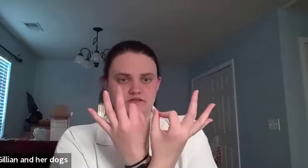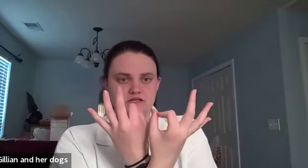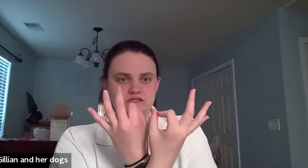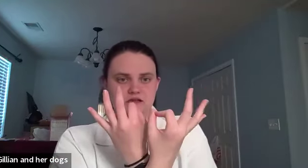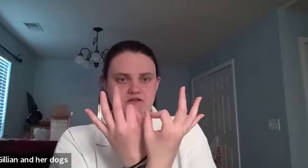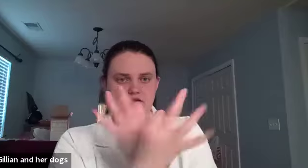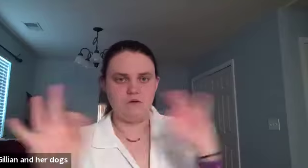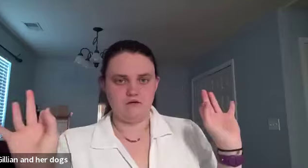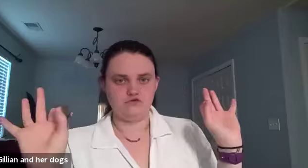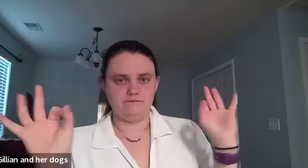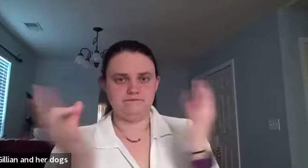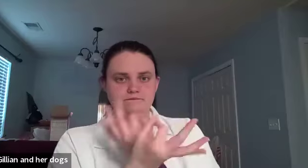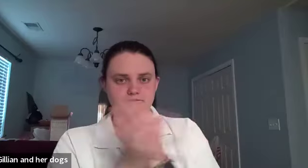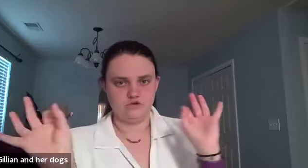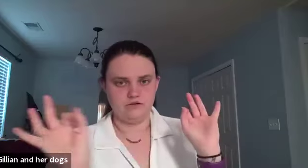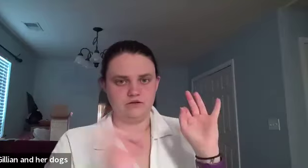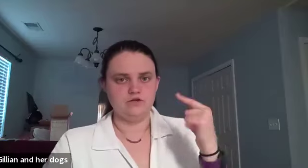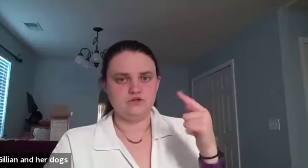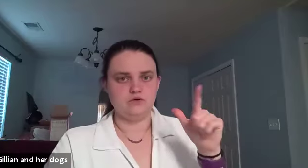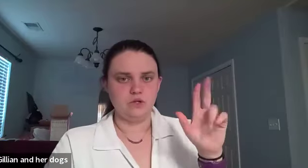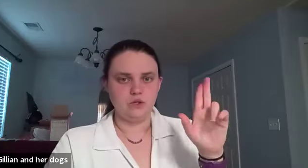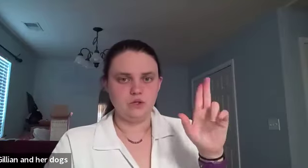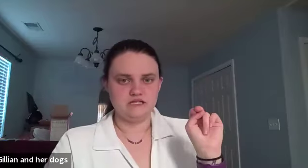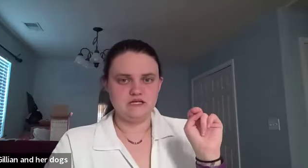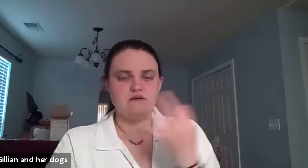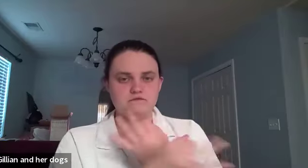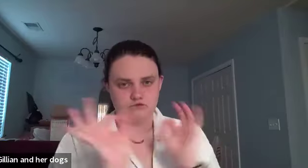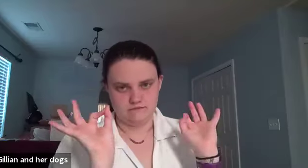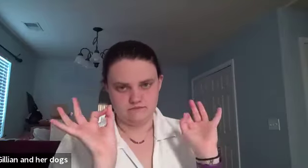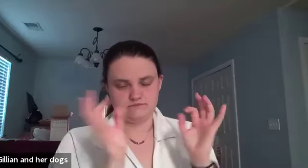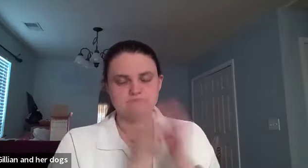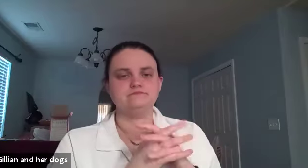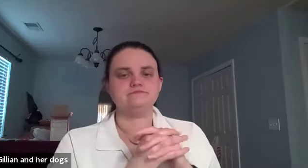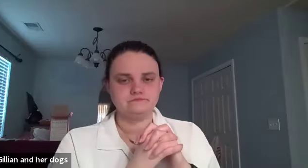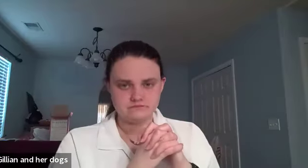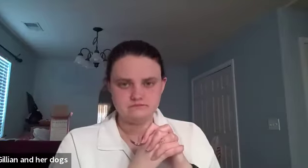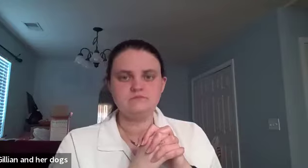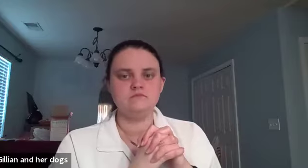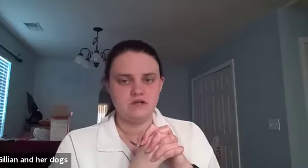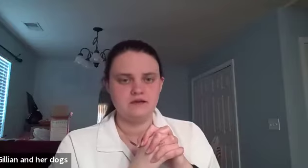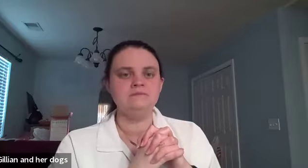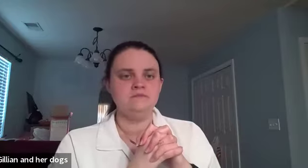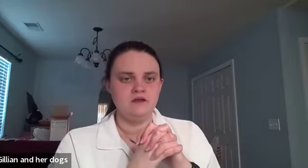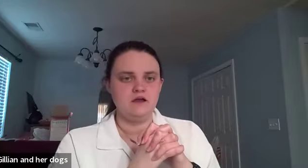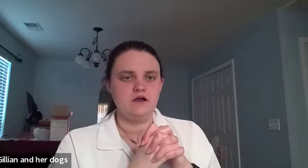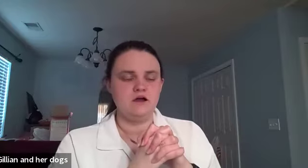like this and then go out free. Free. So gluten free. Okay.